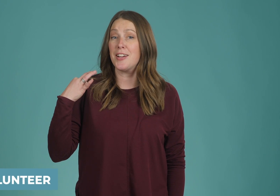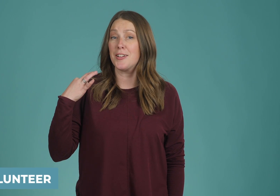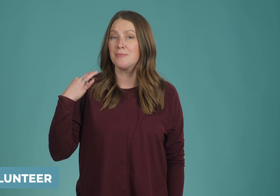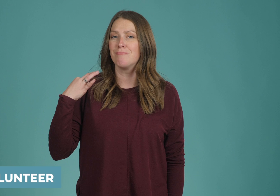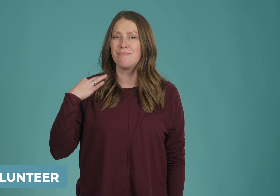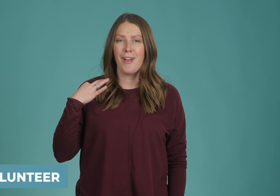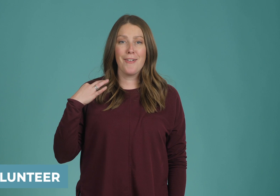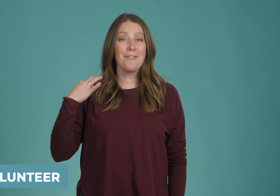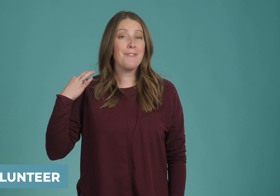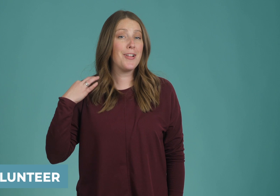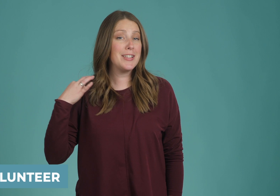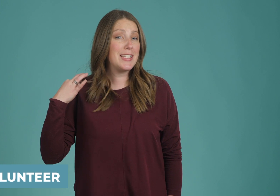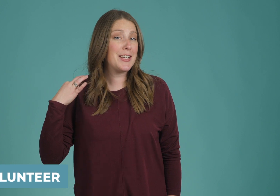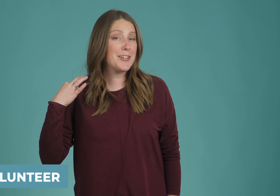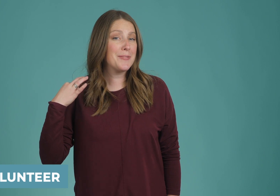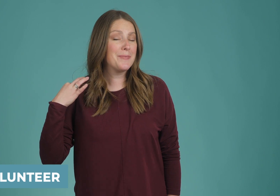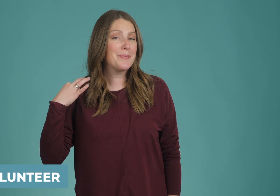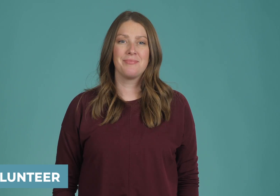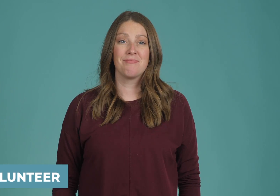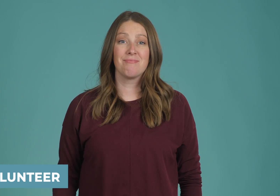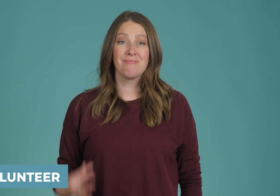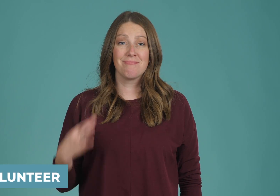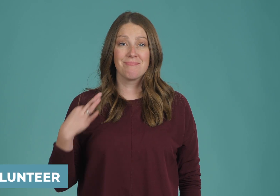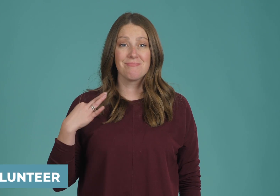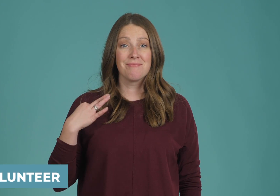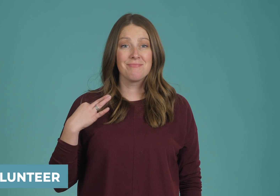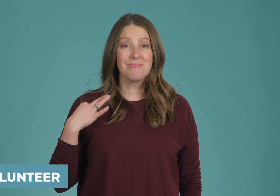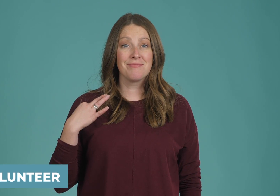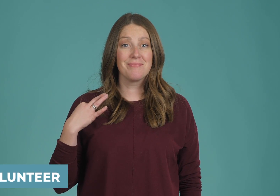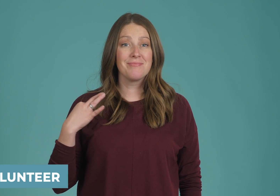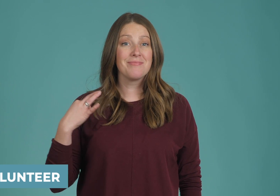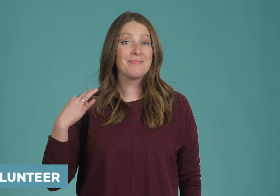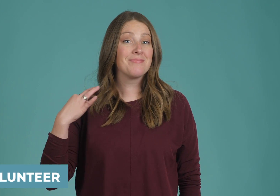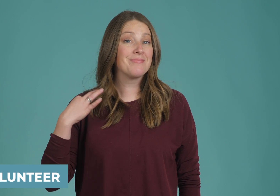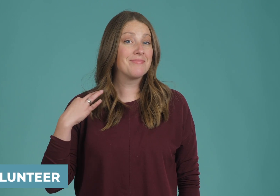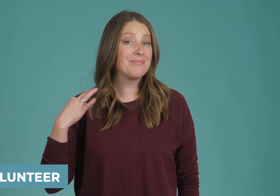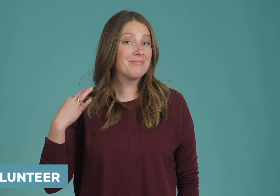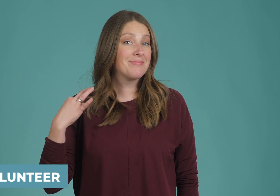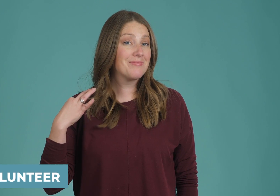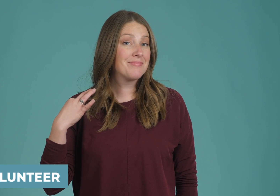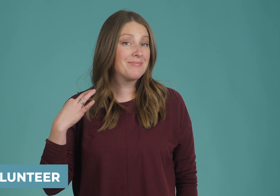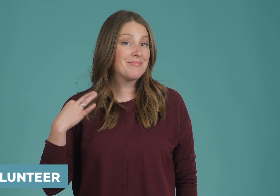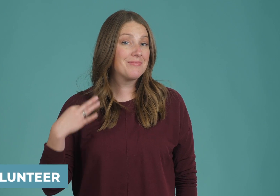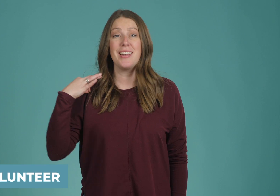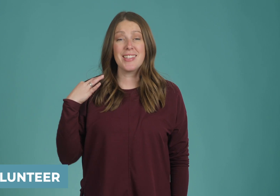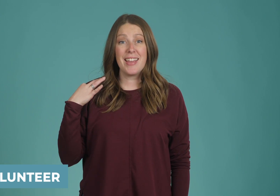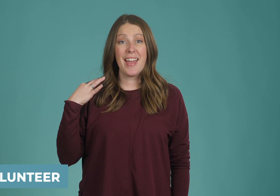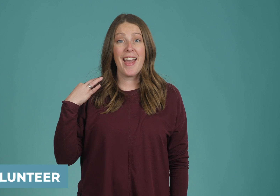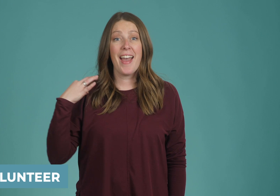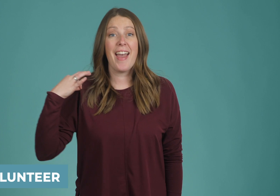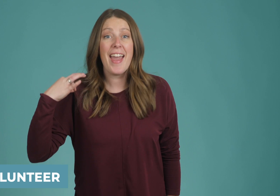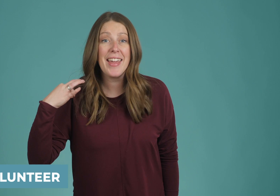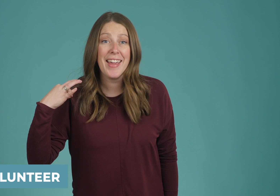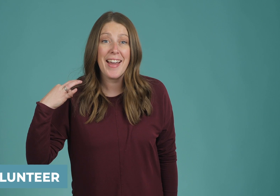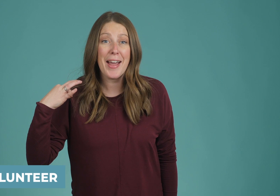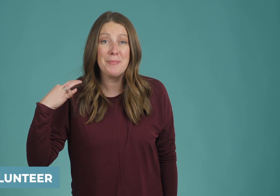Volunteer. Volunteer. You pinch your shirt and you pull it out. It's like, hey, I'm